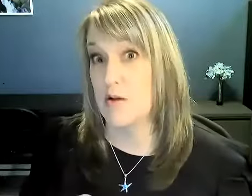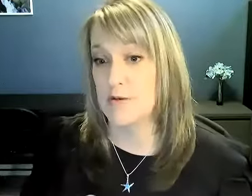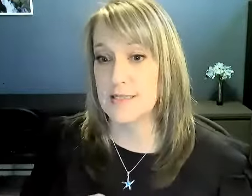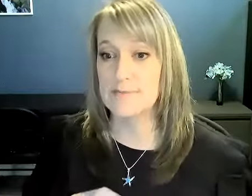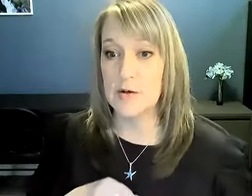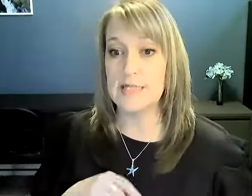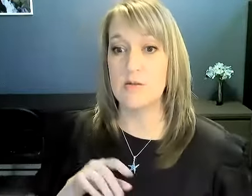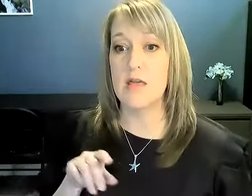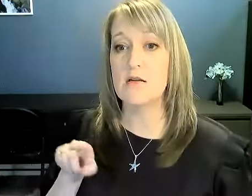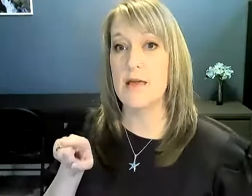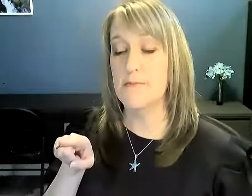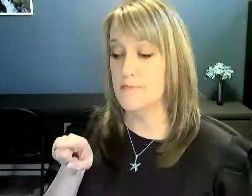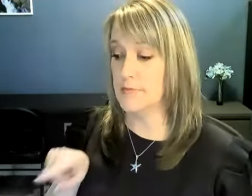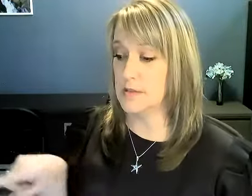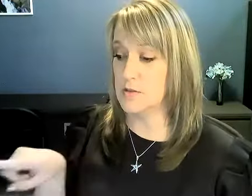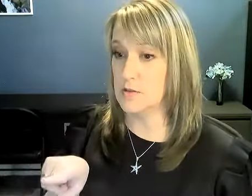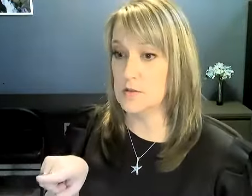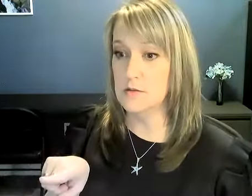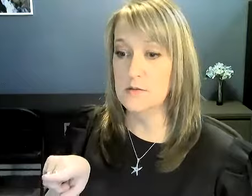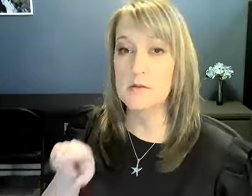not present. All right, so they or them, little circle,